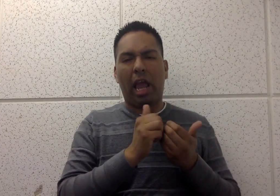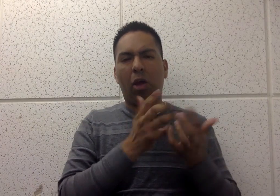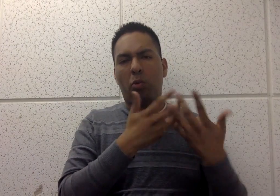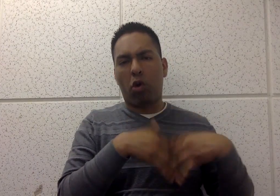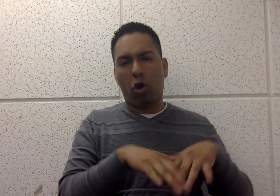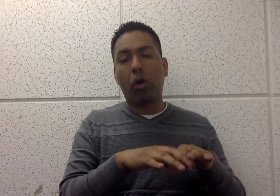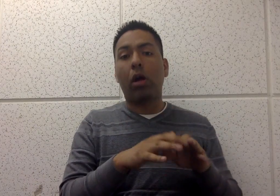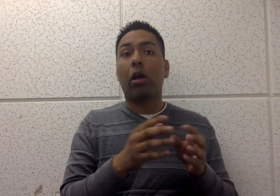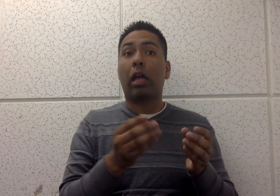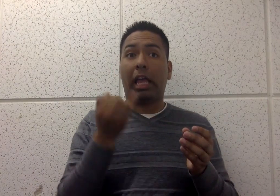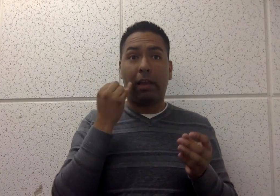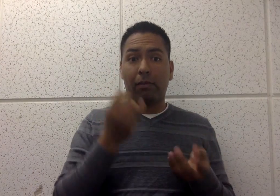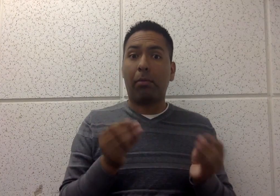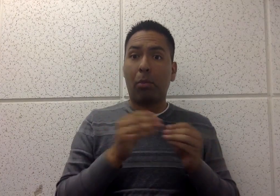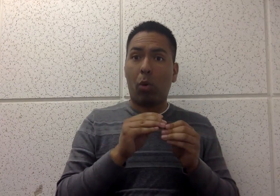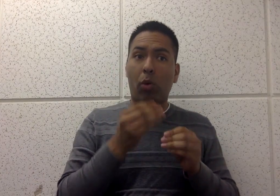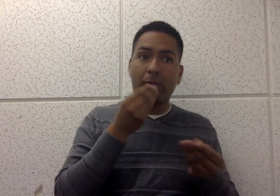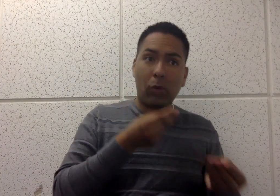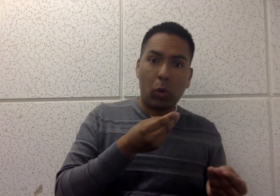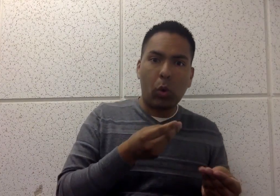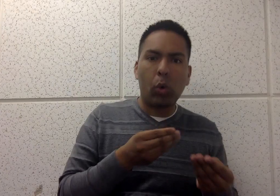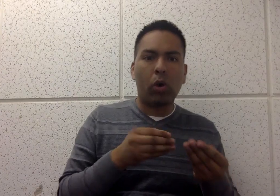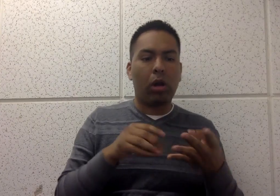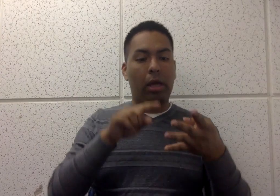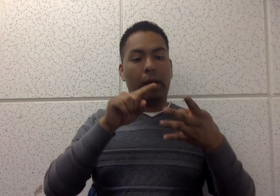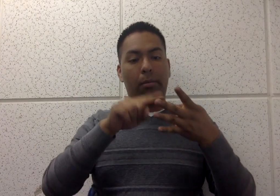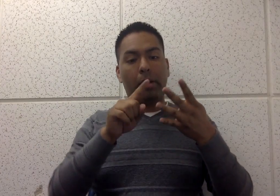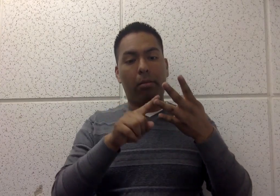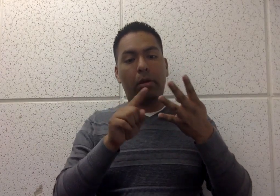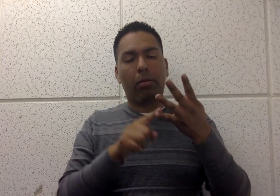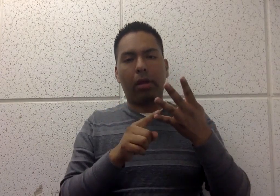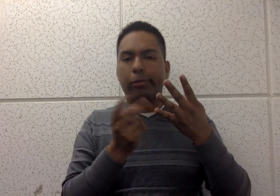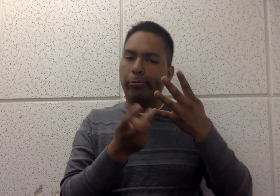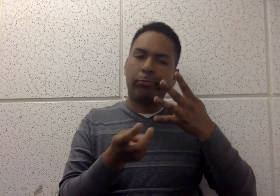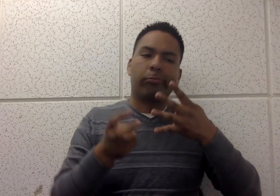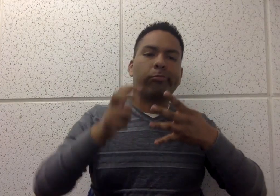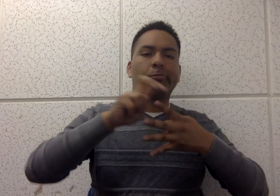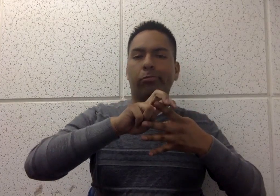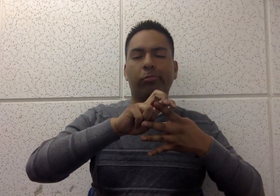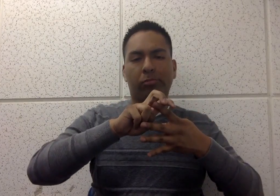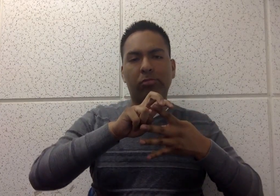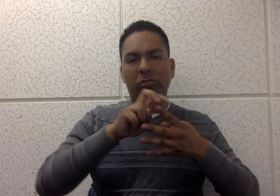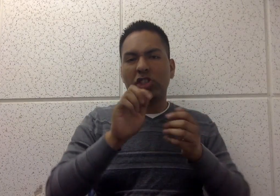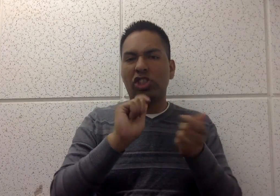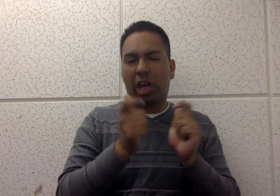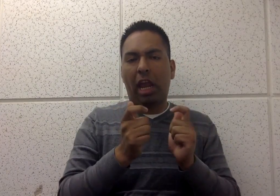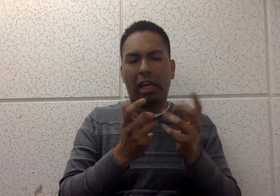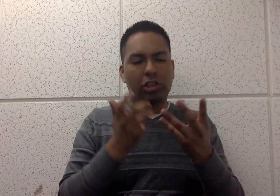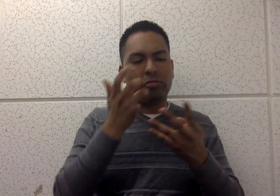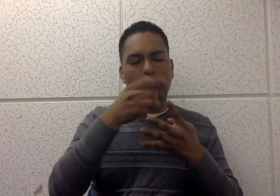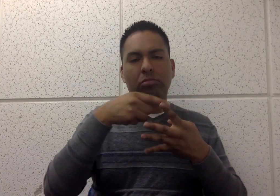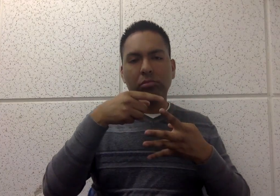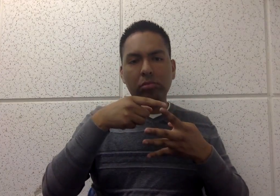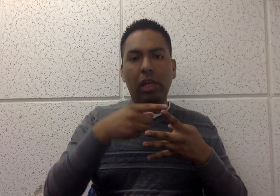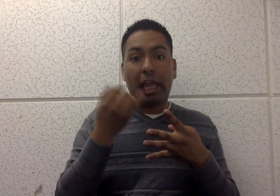the patrollers, the midden workers, the nest maintenance workers will all change to forage. If there's more patrolling to do, so I created a disturbance, so